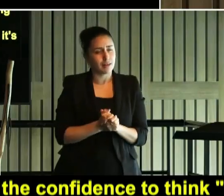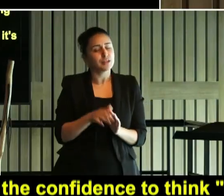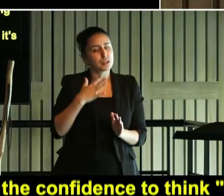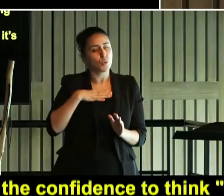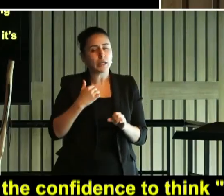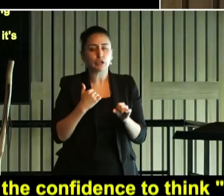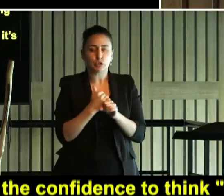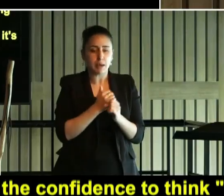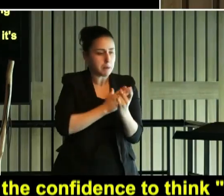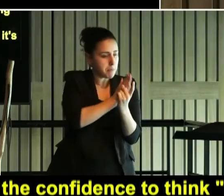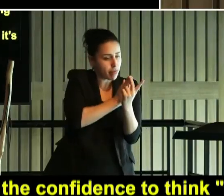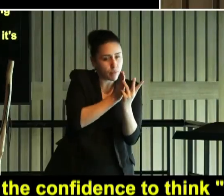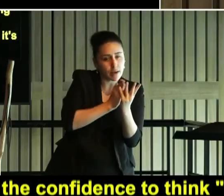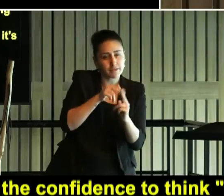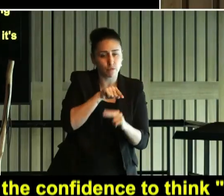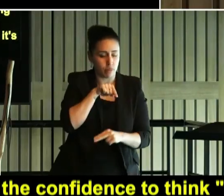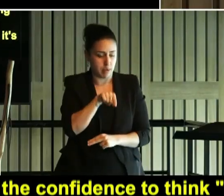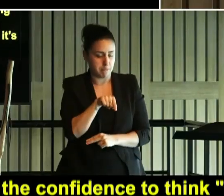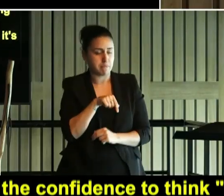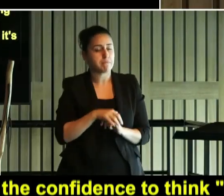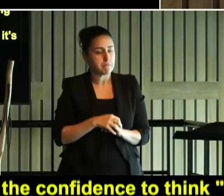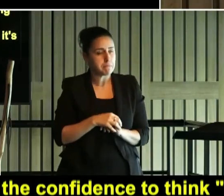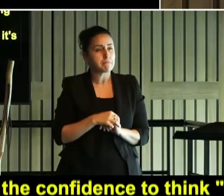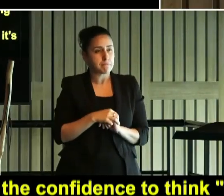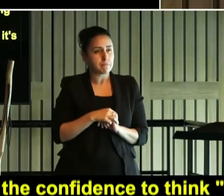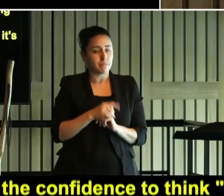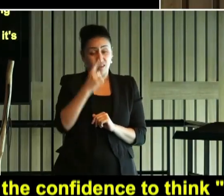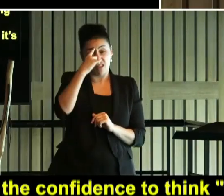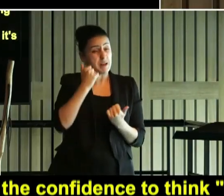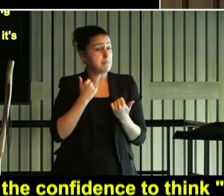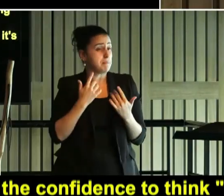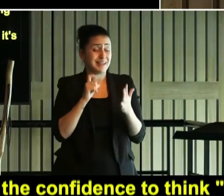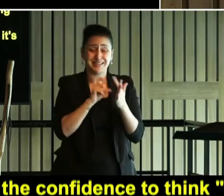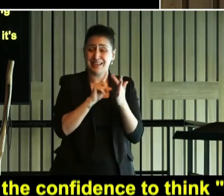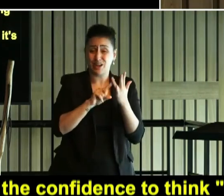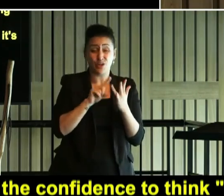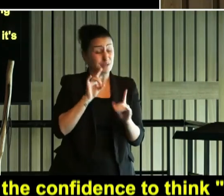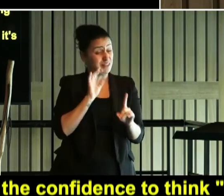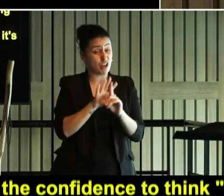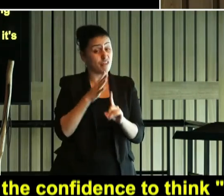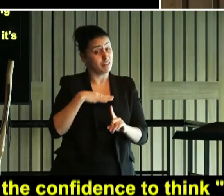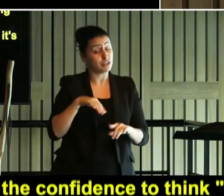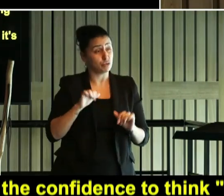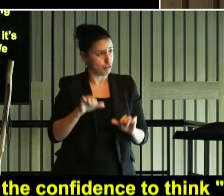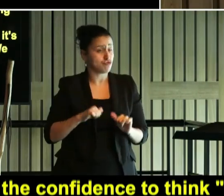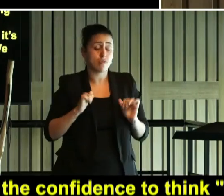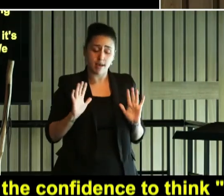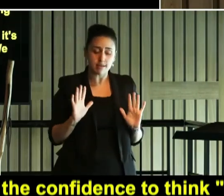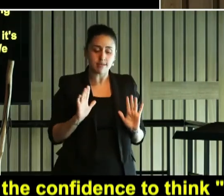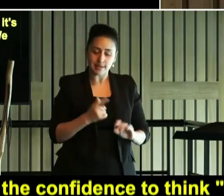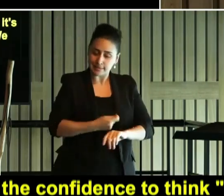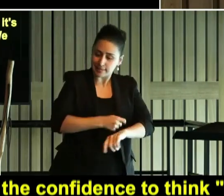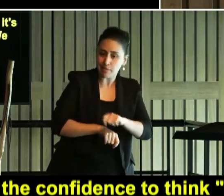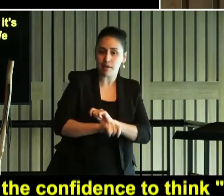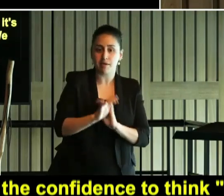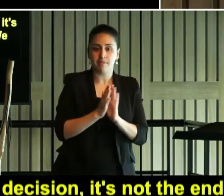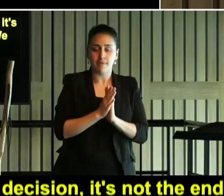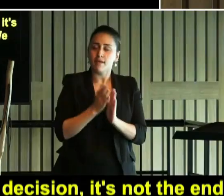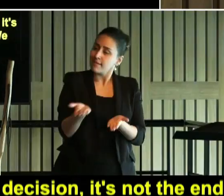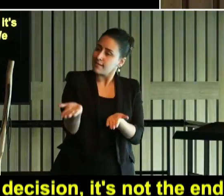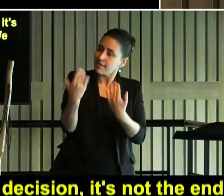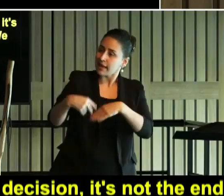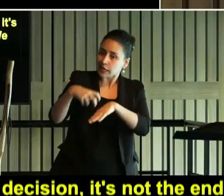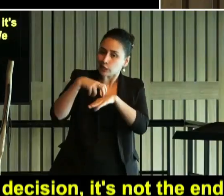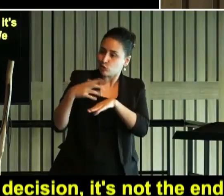we need to create those pathways, and I really think a lot of CEOs and leaders need to start stepping up and saying, okay, I'm happy to take in an